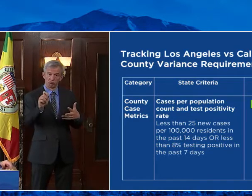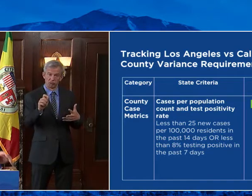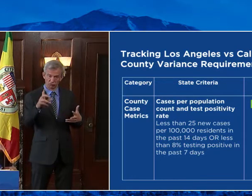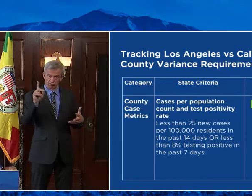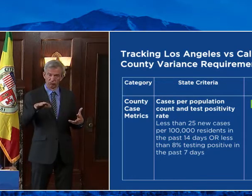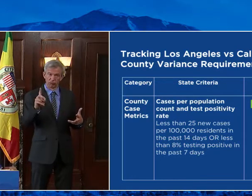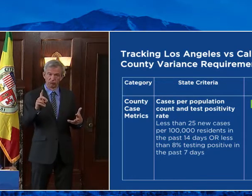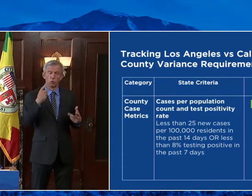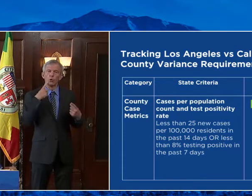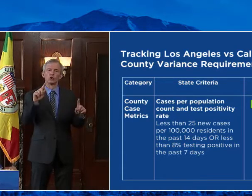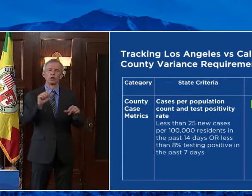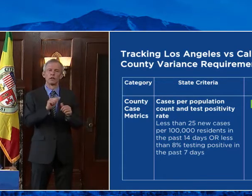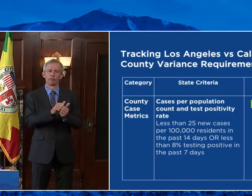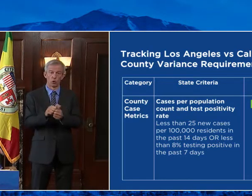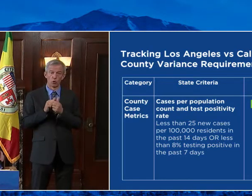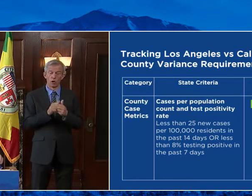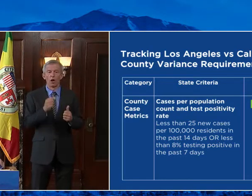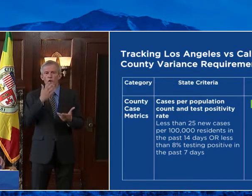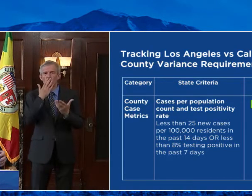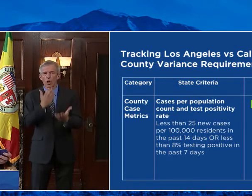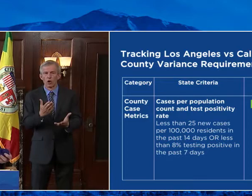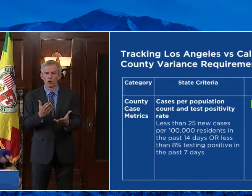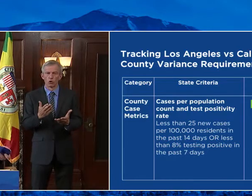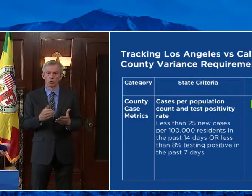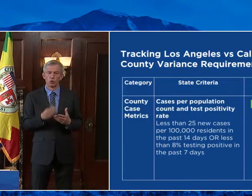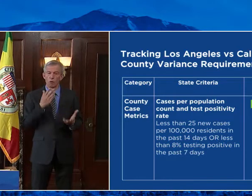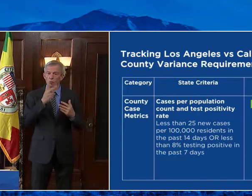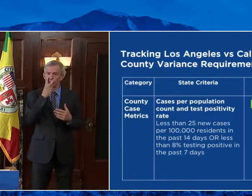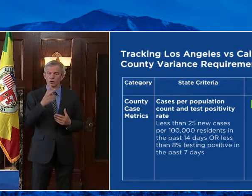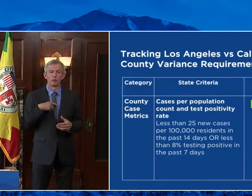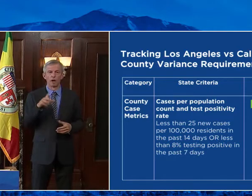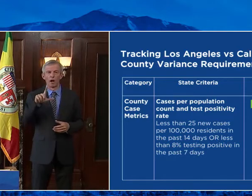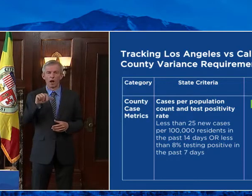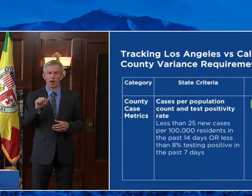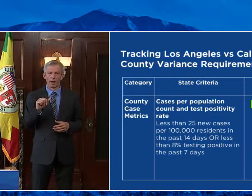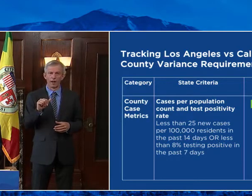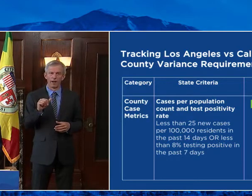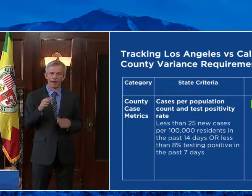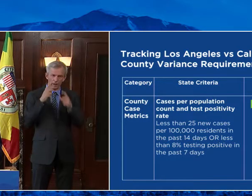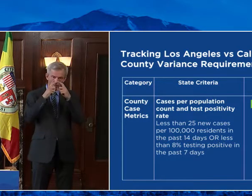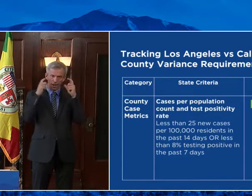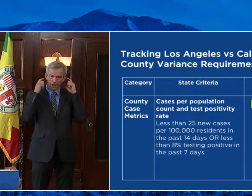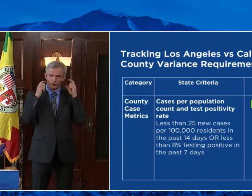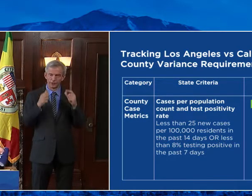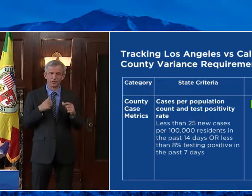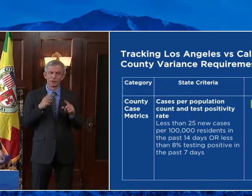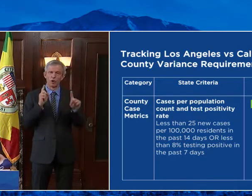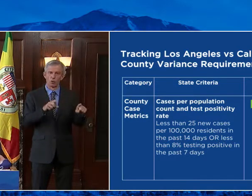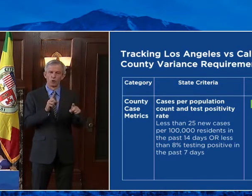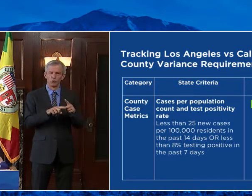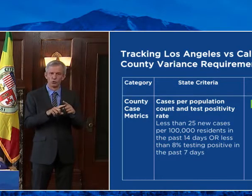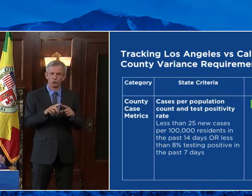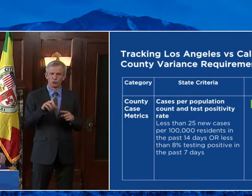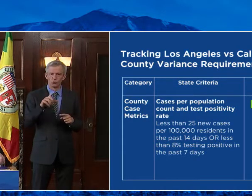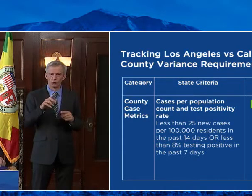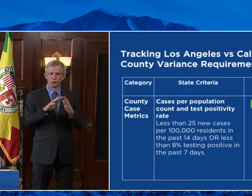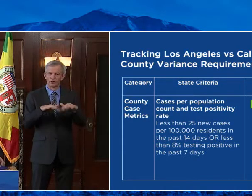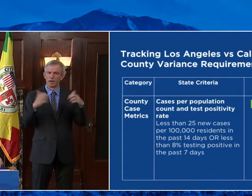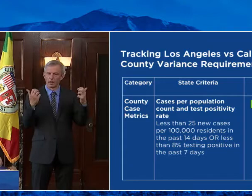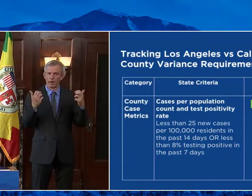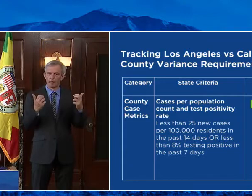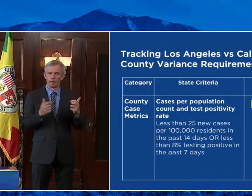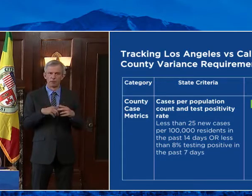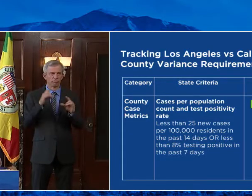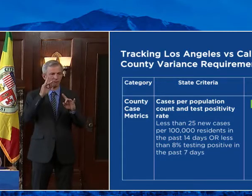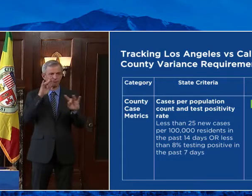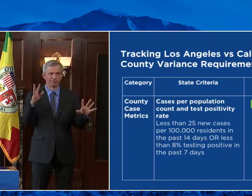work. And thank you, just as a side note, you probably saw my LA Dodgers mask I got today when I was at Dodger Stadium. Let me say how amazing it was to